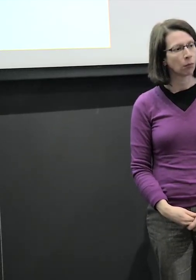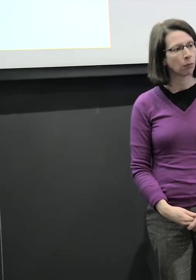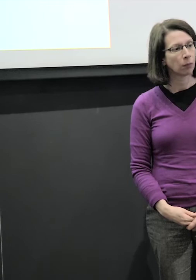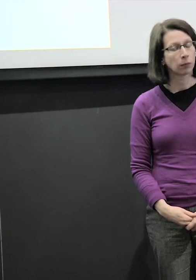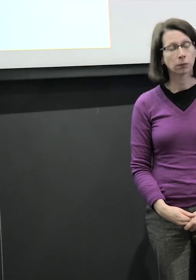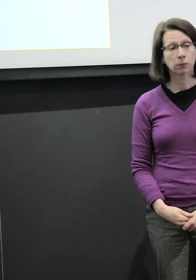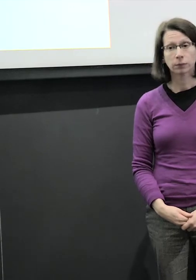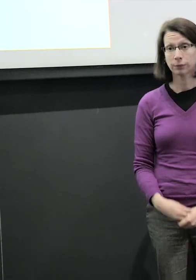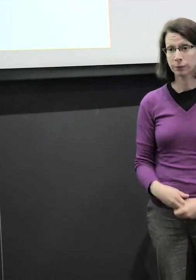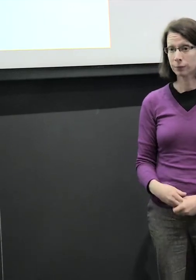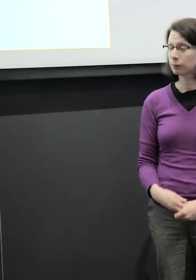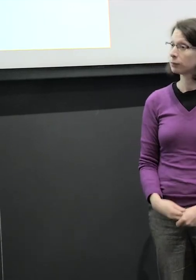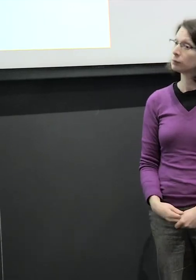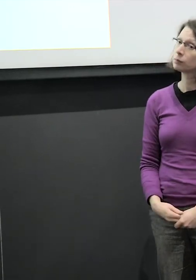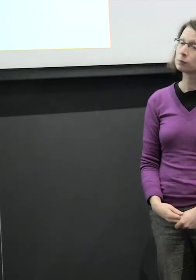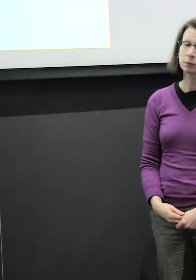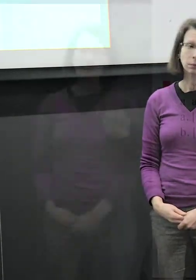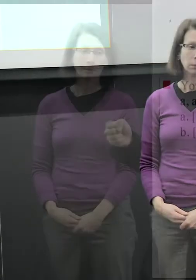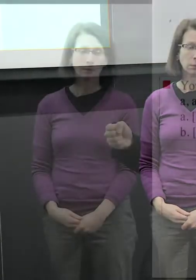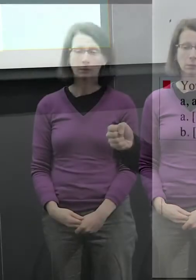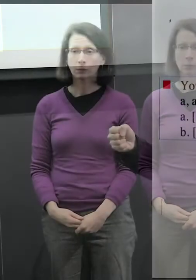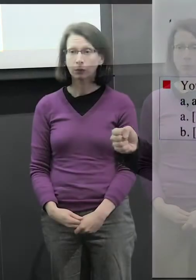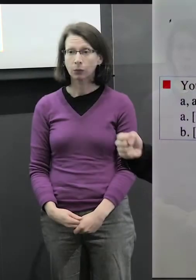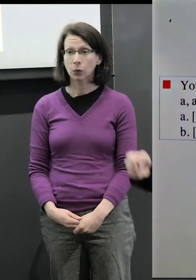your brother, I'm gonna,